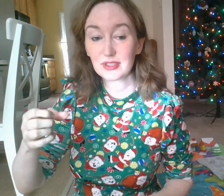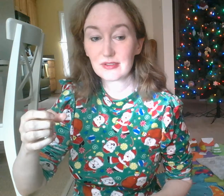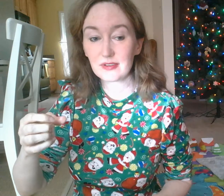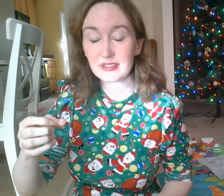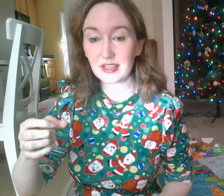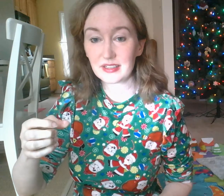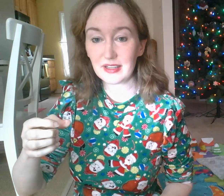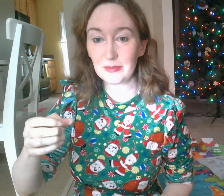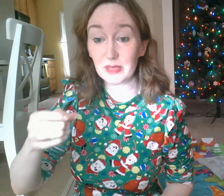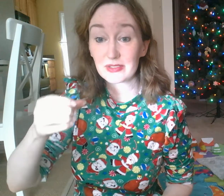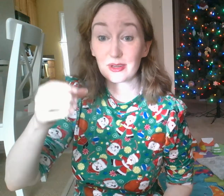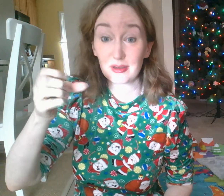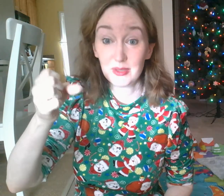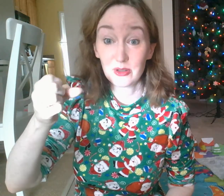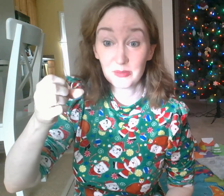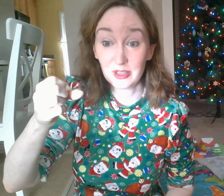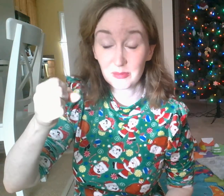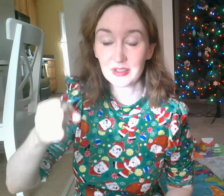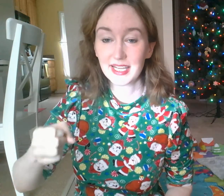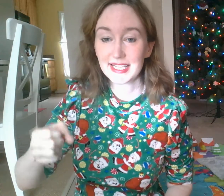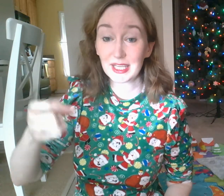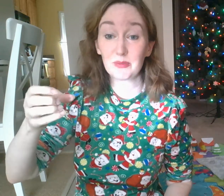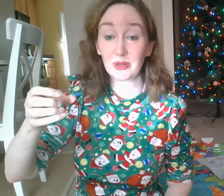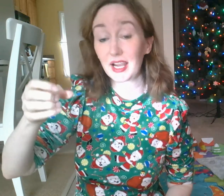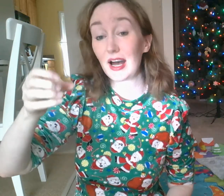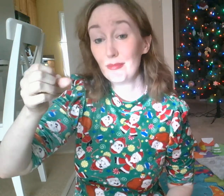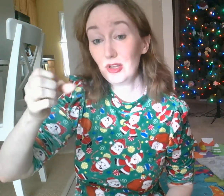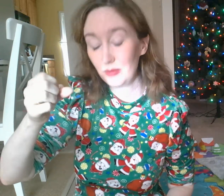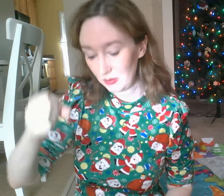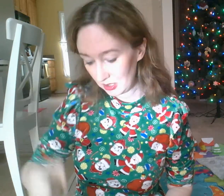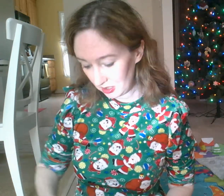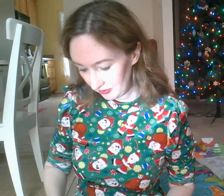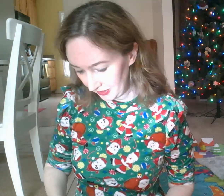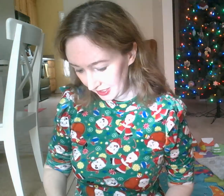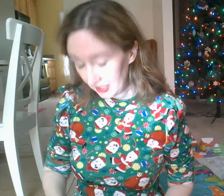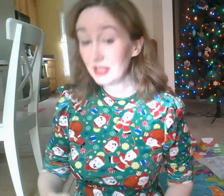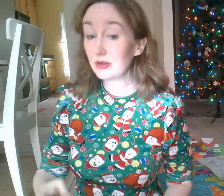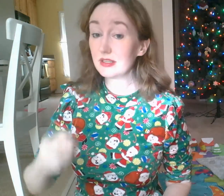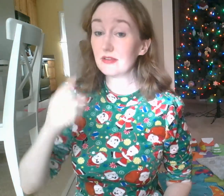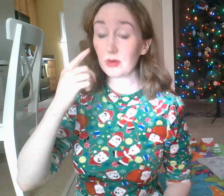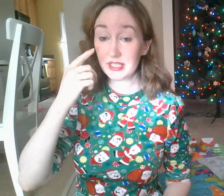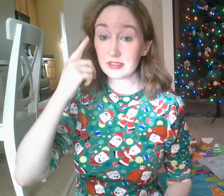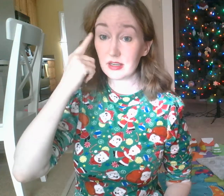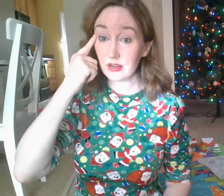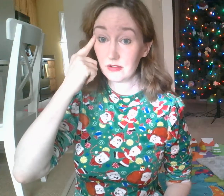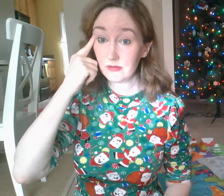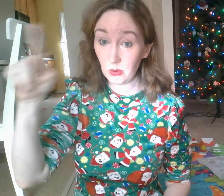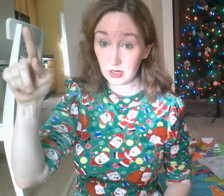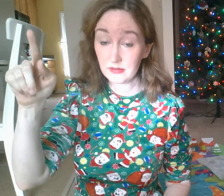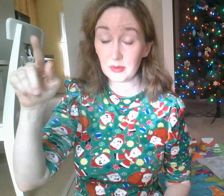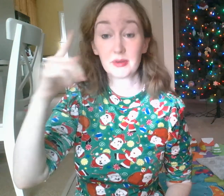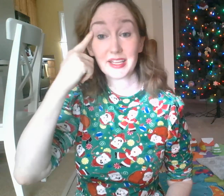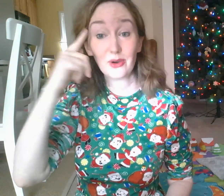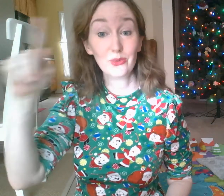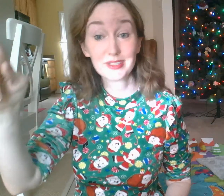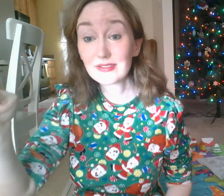the first sign that a lot of babies learn. Like you're milking a cow. Milk. And you could say for Santa. Or, remember, like, oh, this is